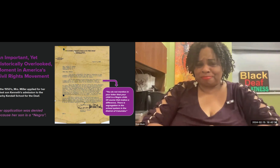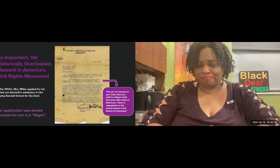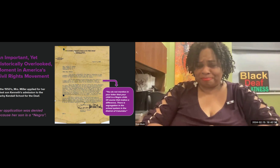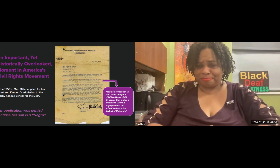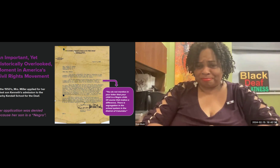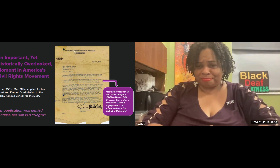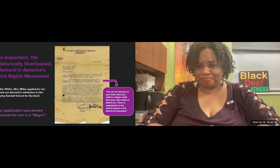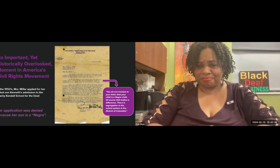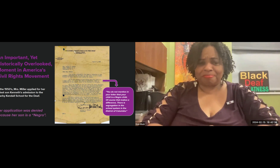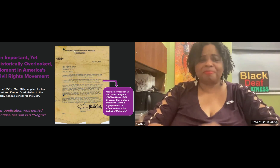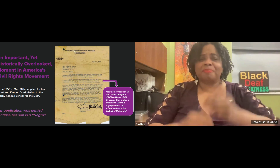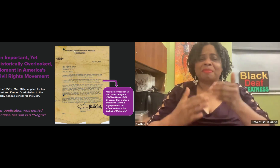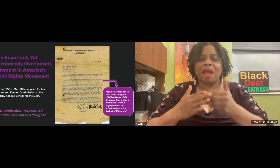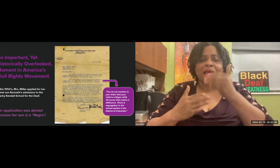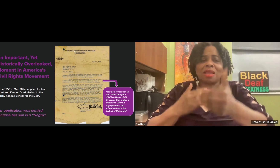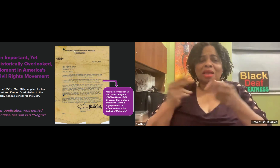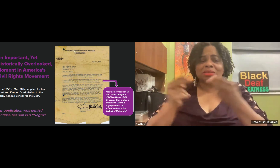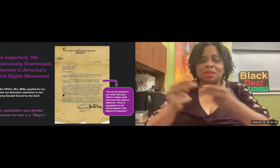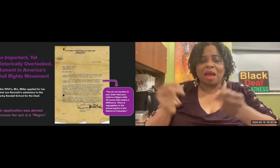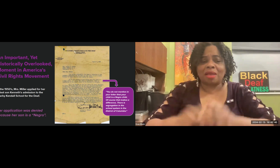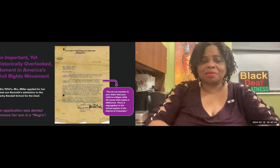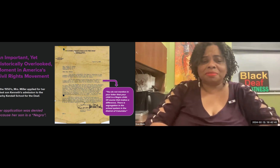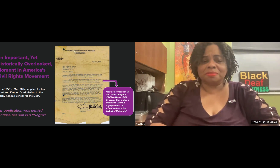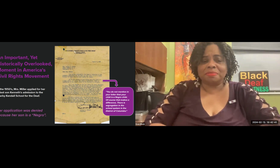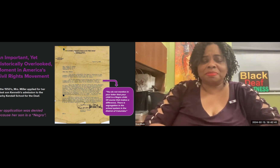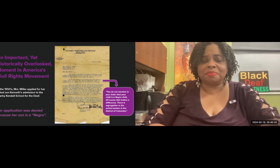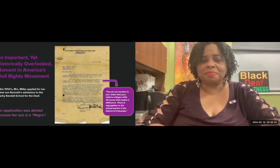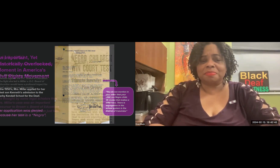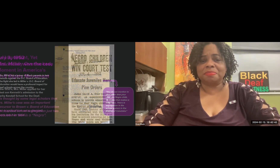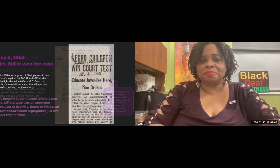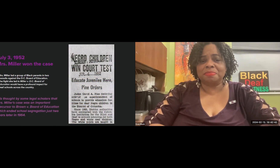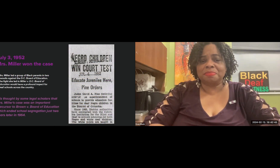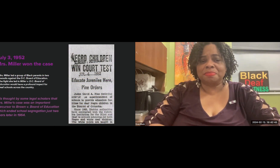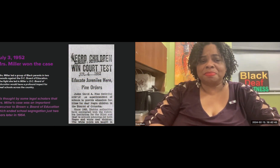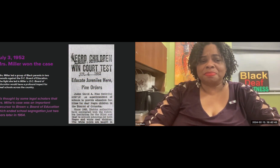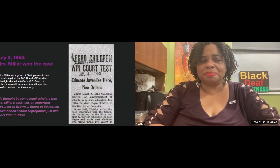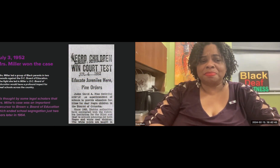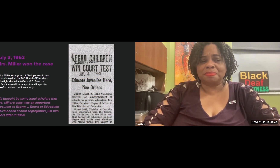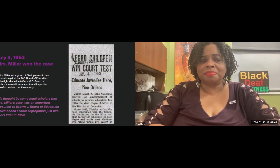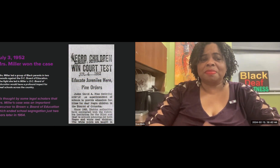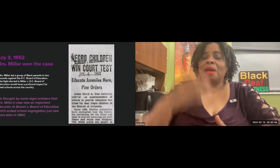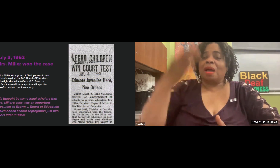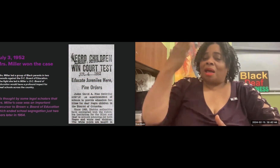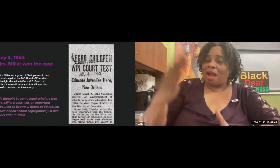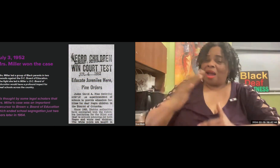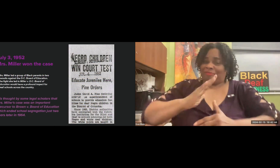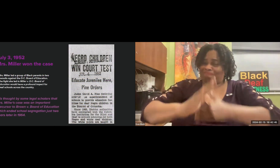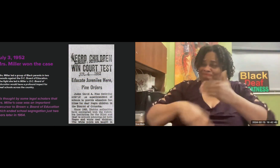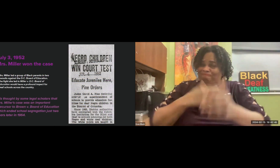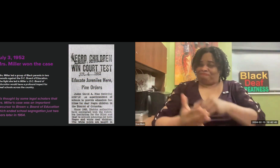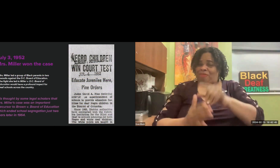The Black community was behind her in offering their support. Next slide, please.